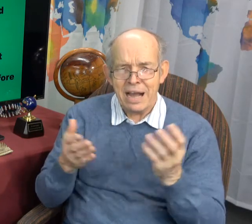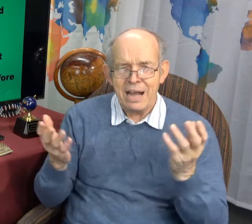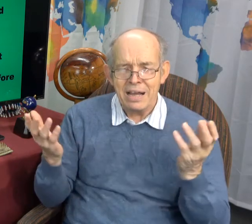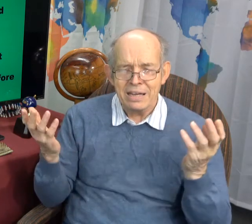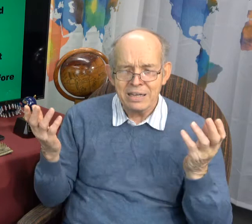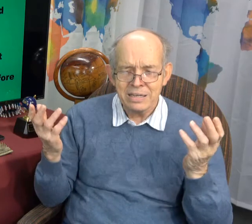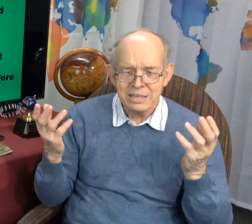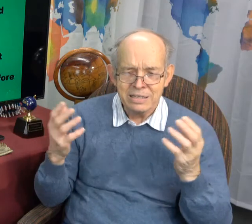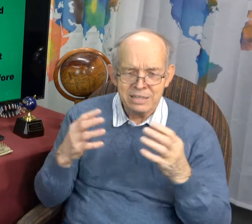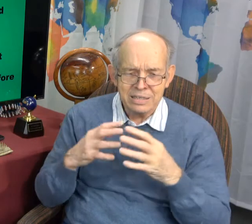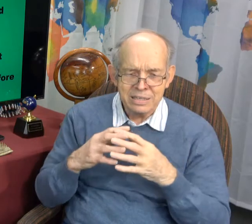buy.